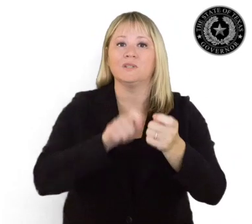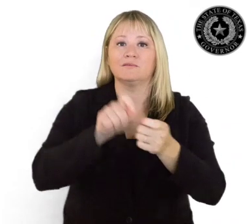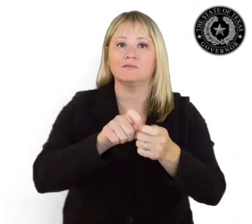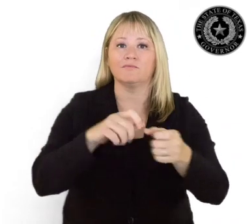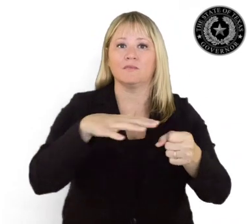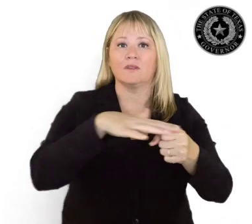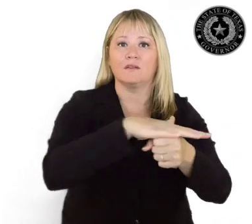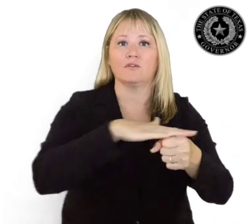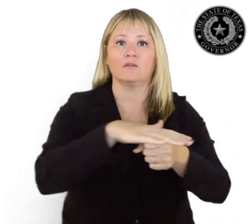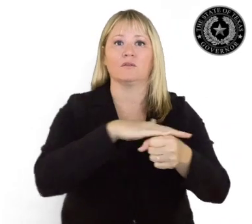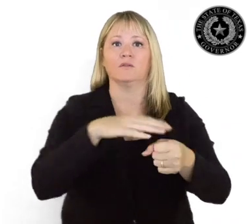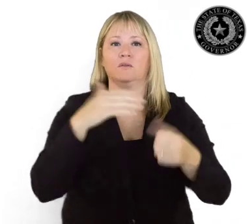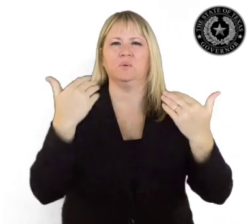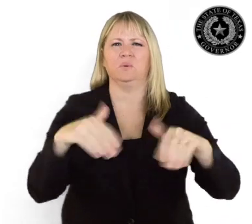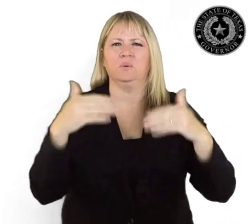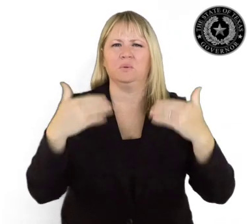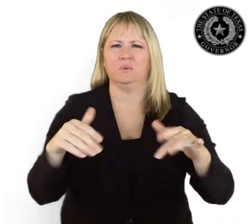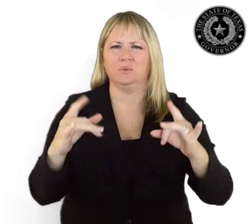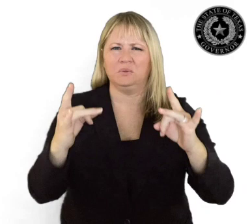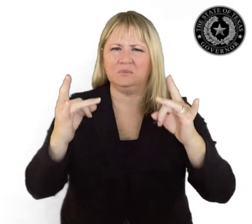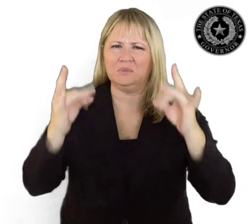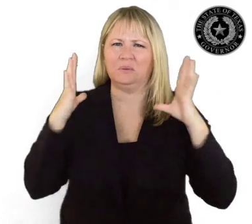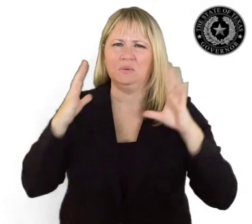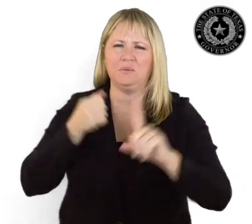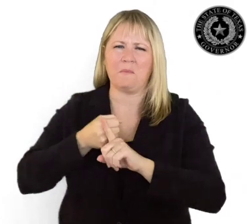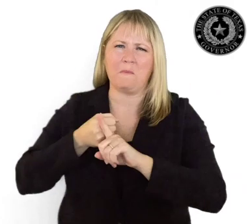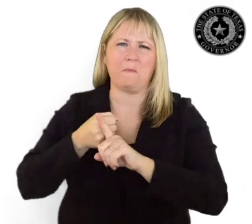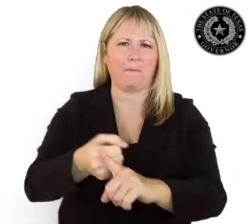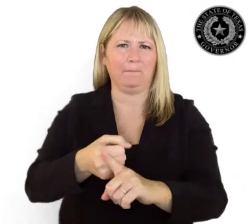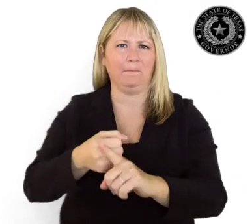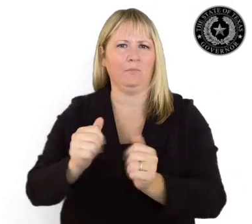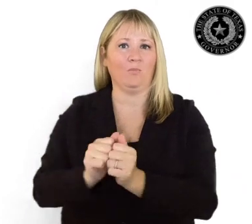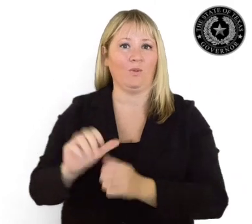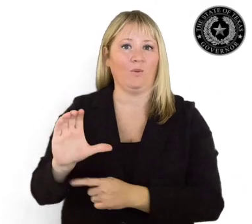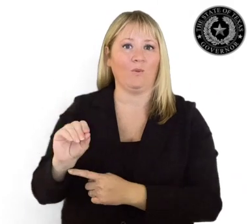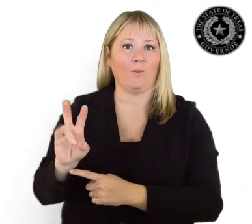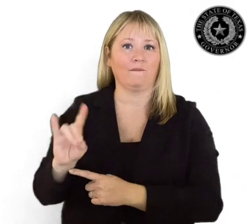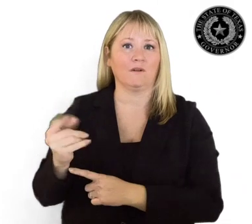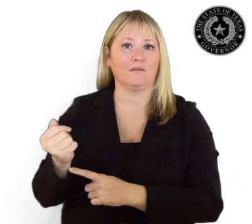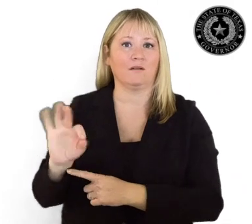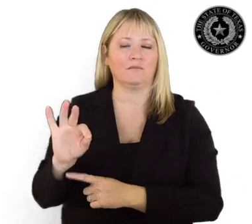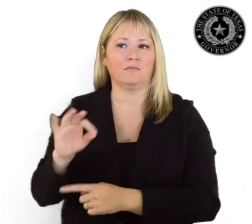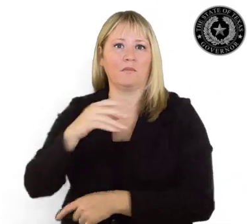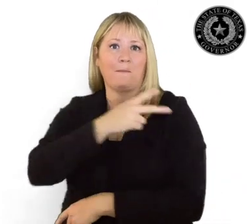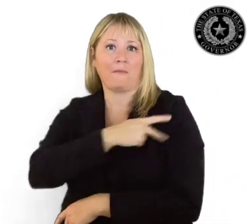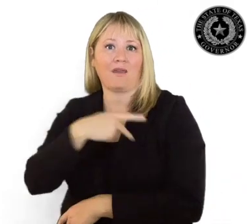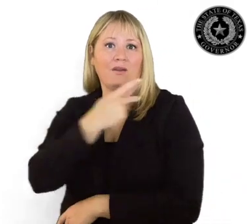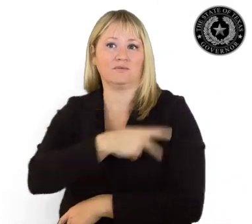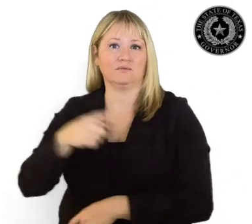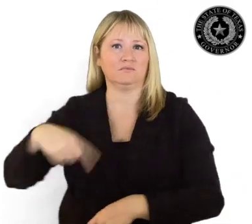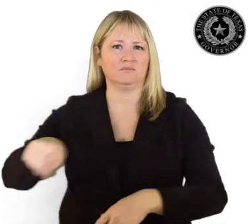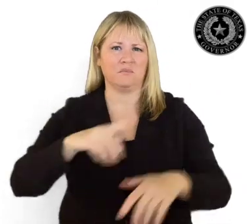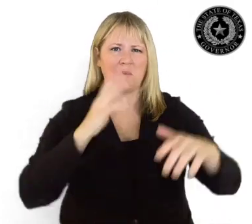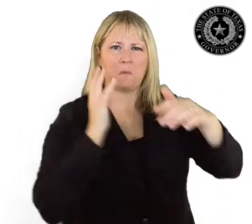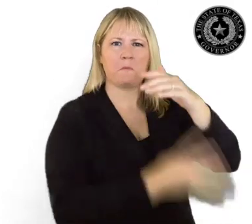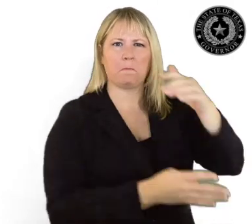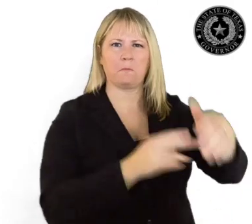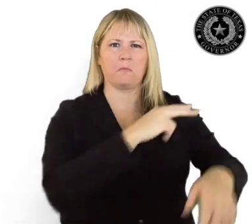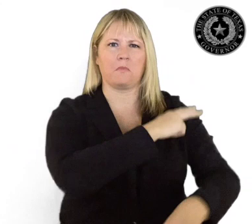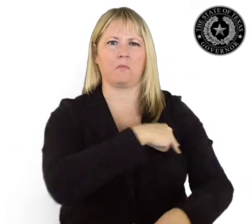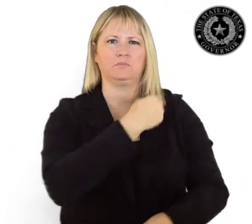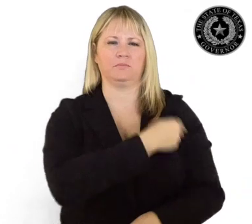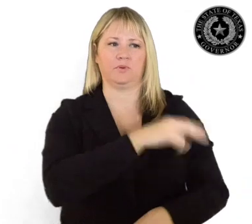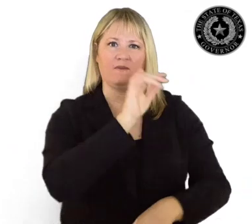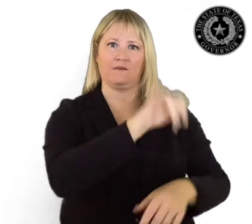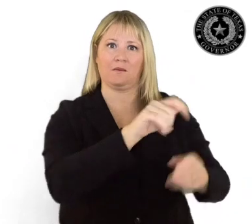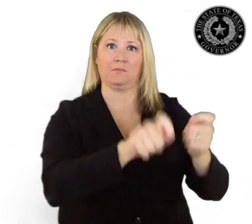Two, in areas with high hospitalizations as defined below, any business establishment that otherwise would have a